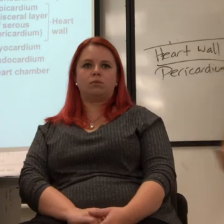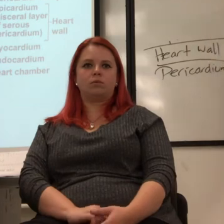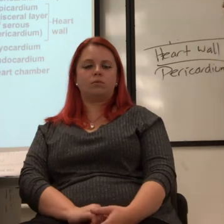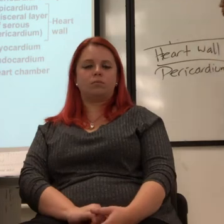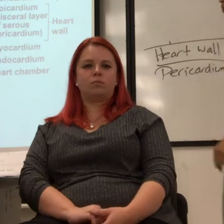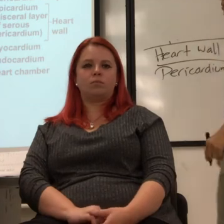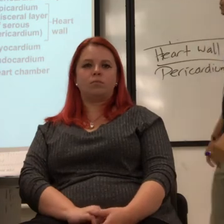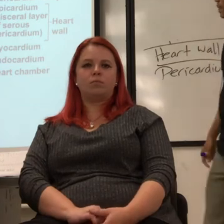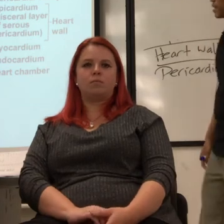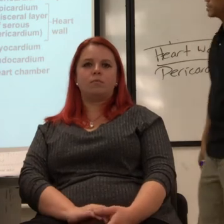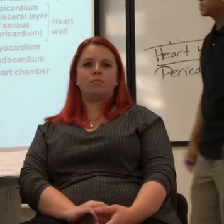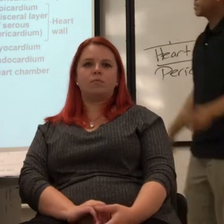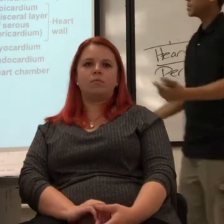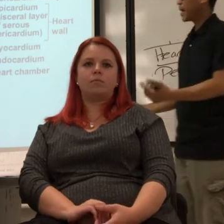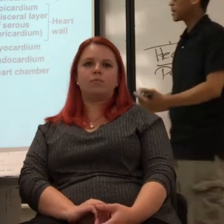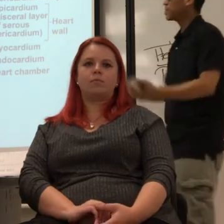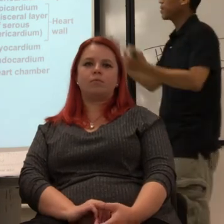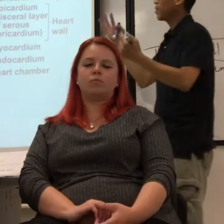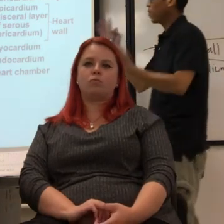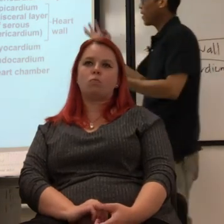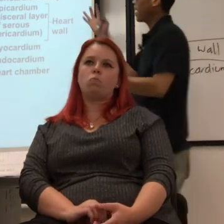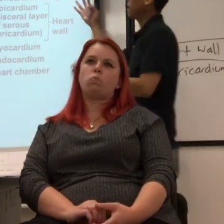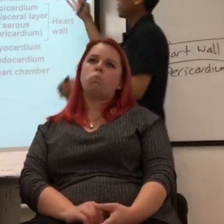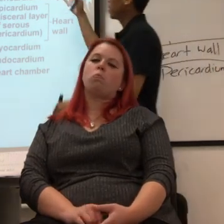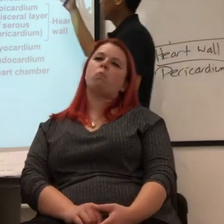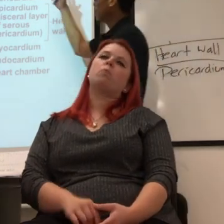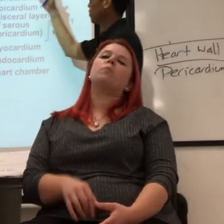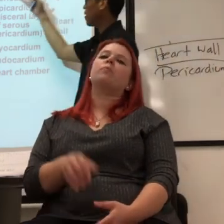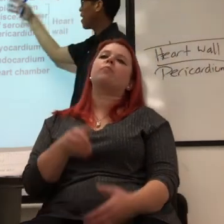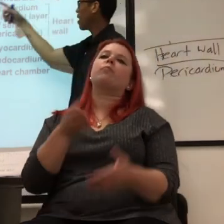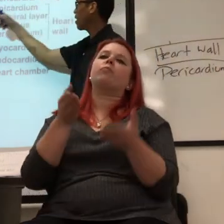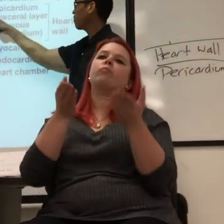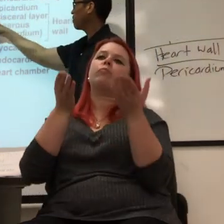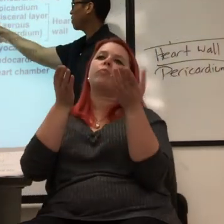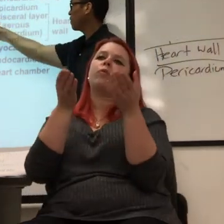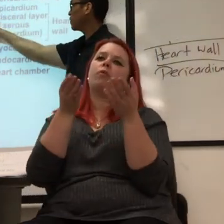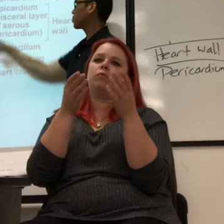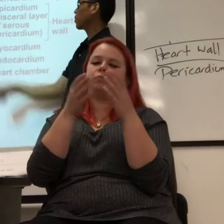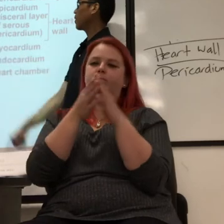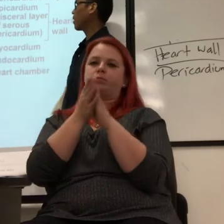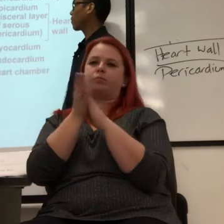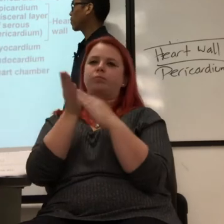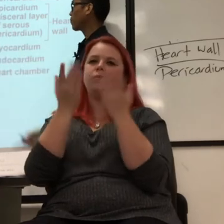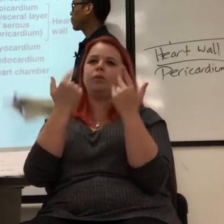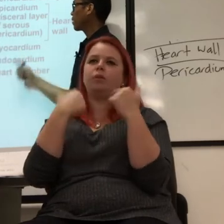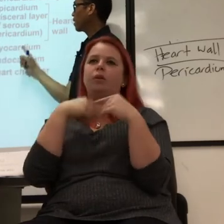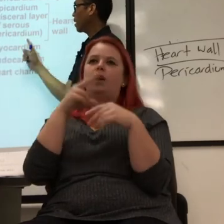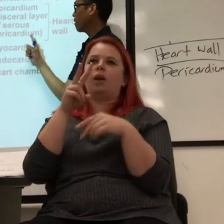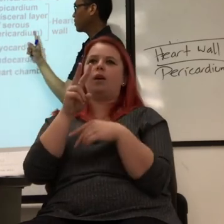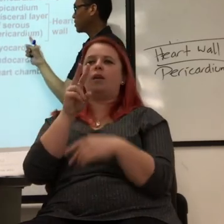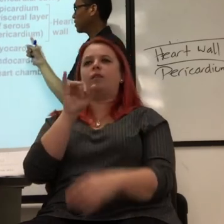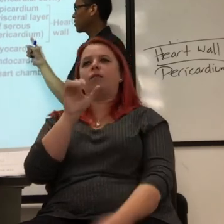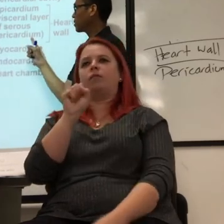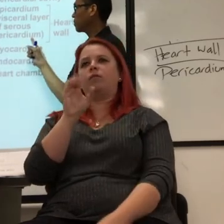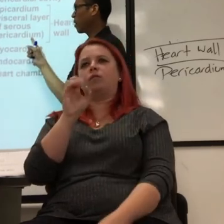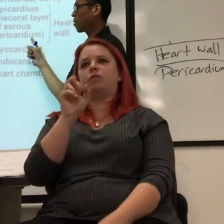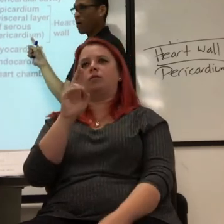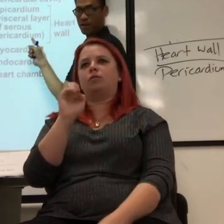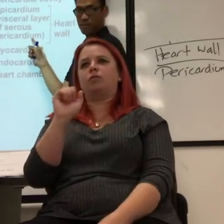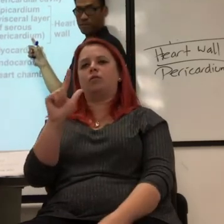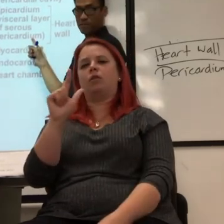Pericardial cavity, the fluid-filled space, is next. Then you have the visceral layer of the